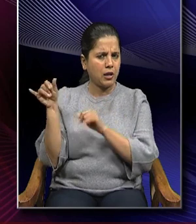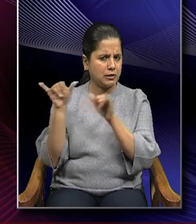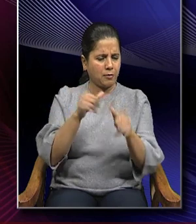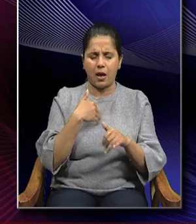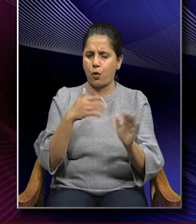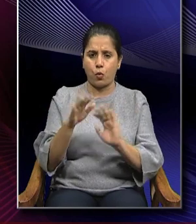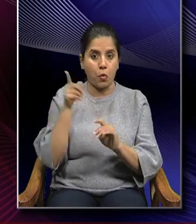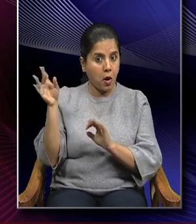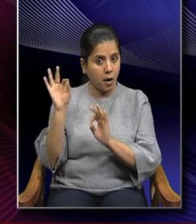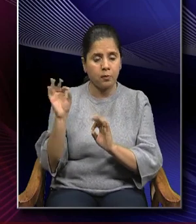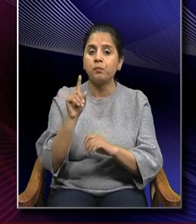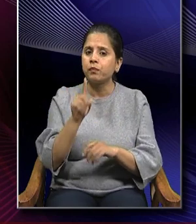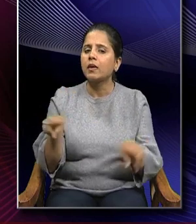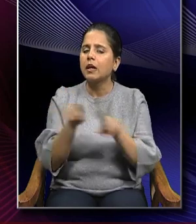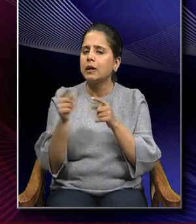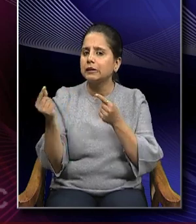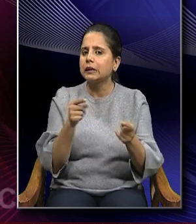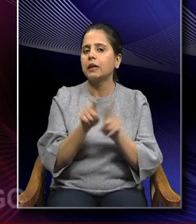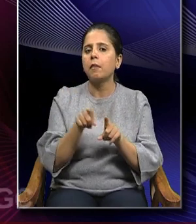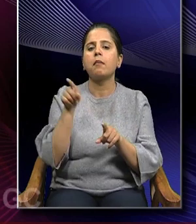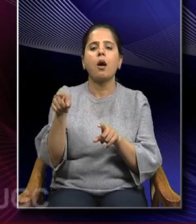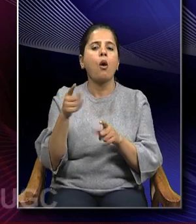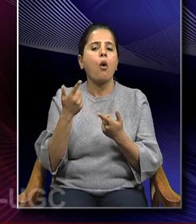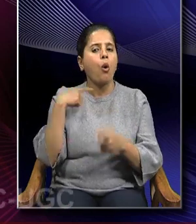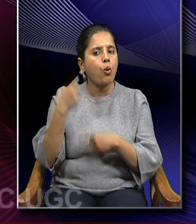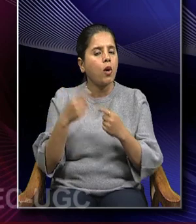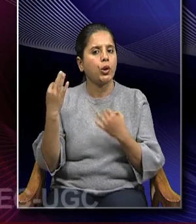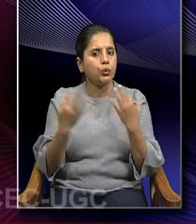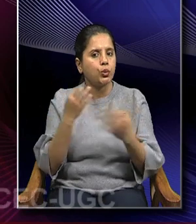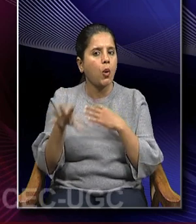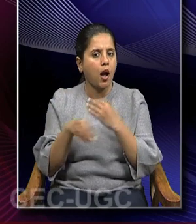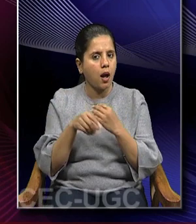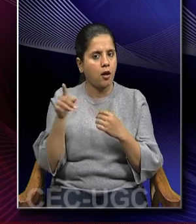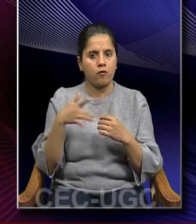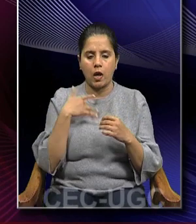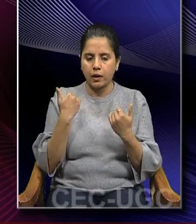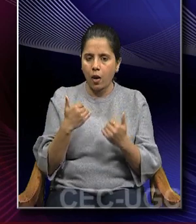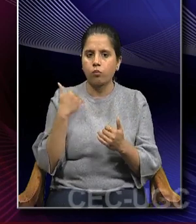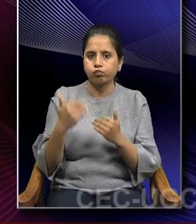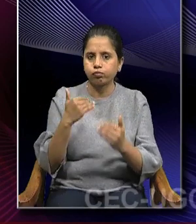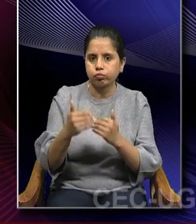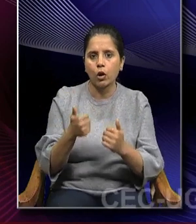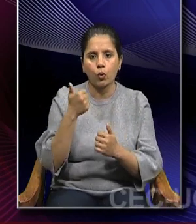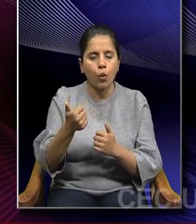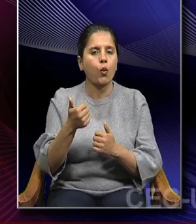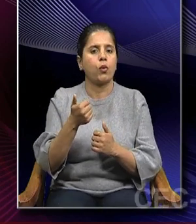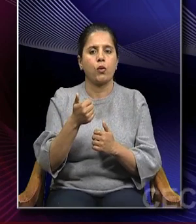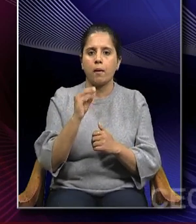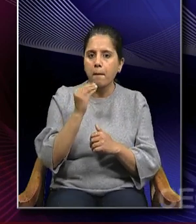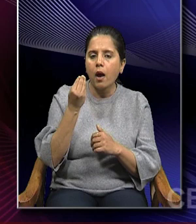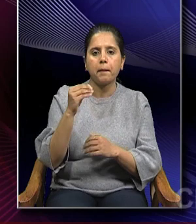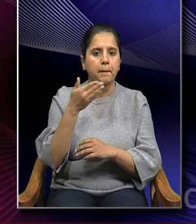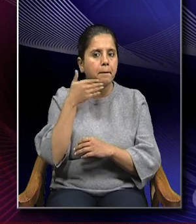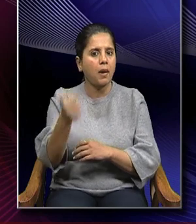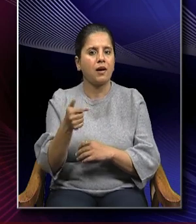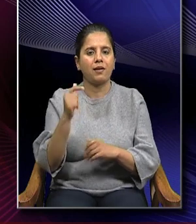yes, it is something like that only, that they always feel that we are on a journey of good, better, best. Let us